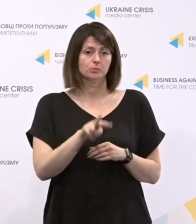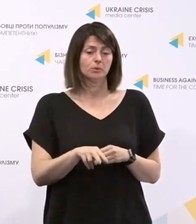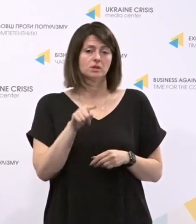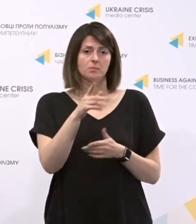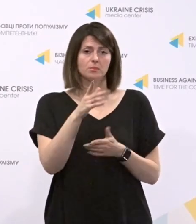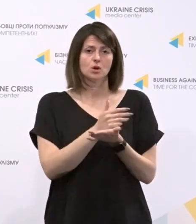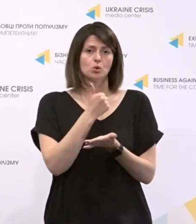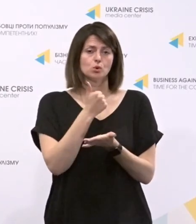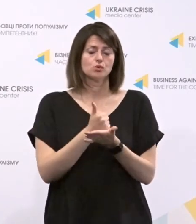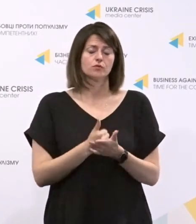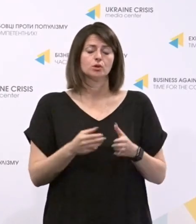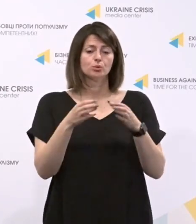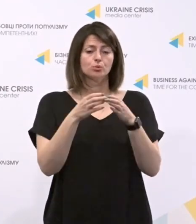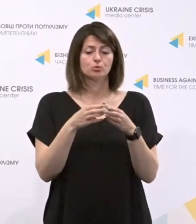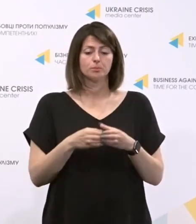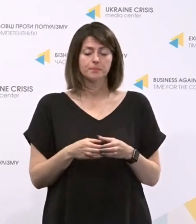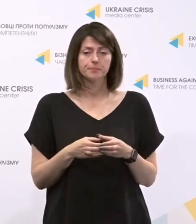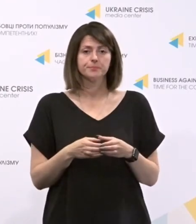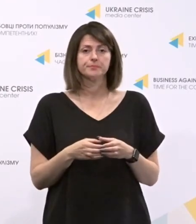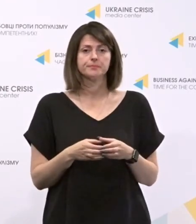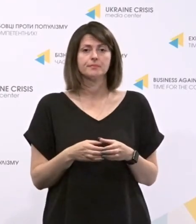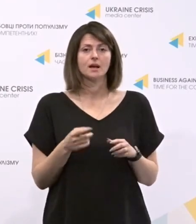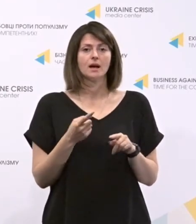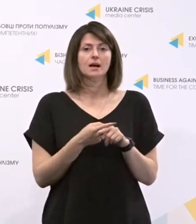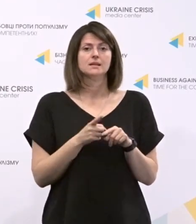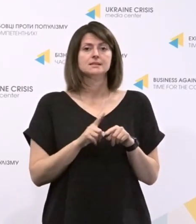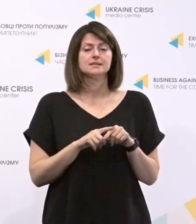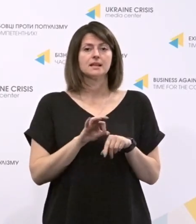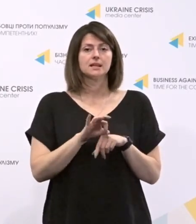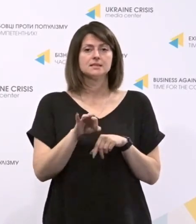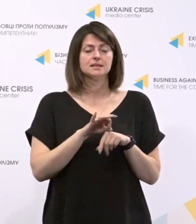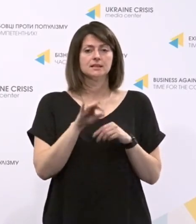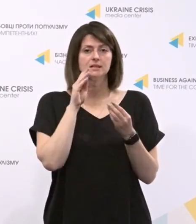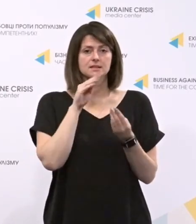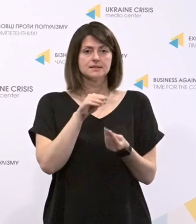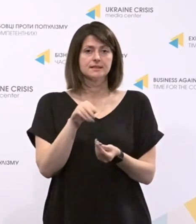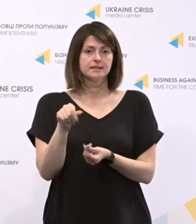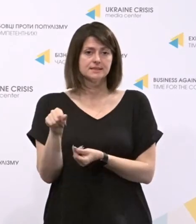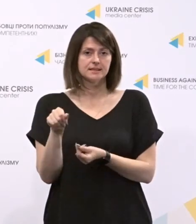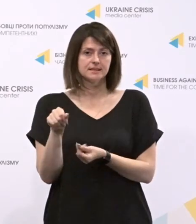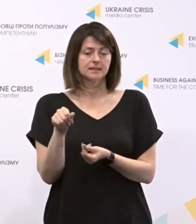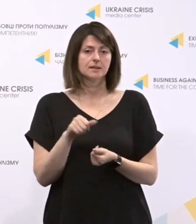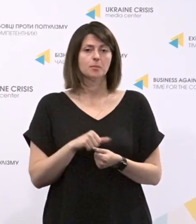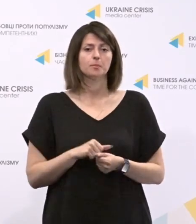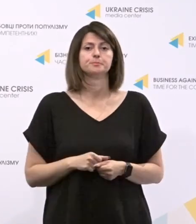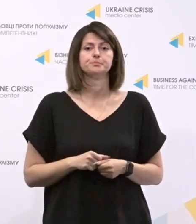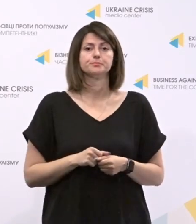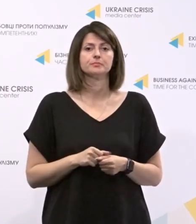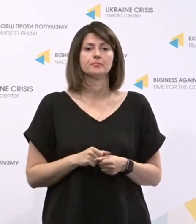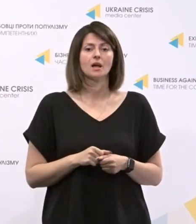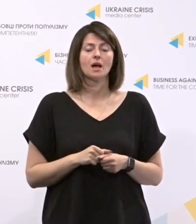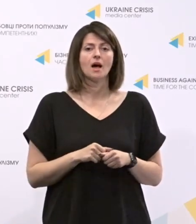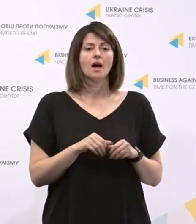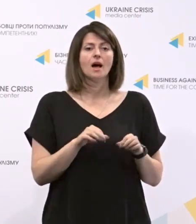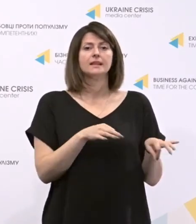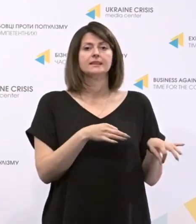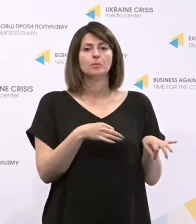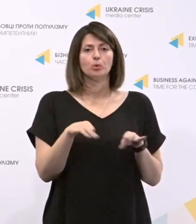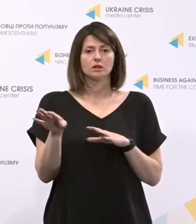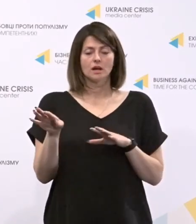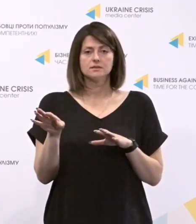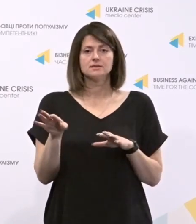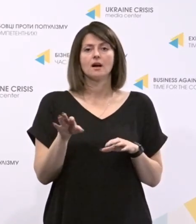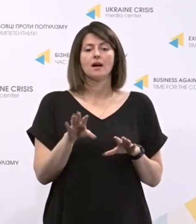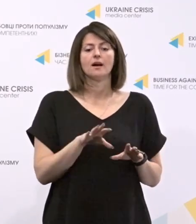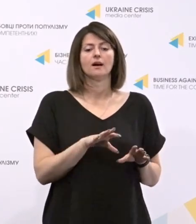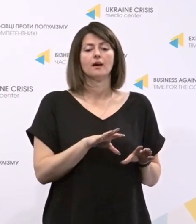disappearances, freedom of opinion and expression, forcible transfers and deportations, and housing, land and property rights.